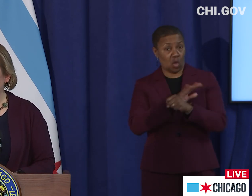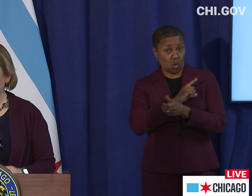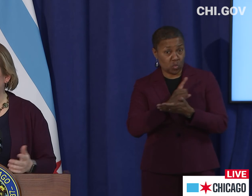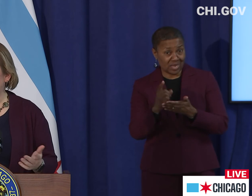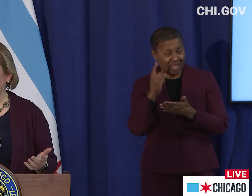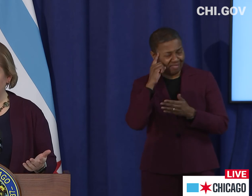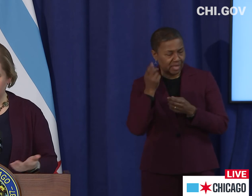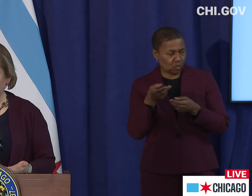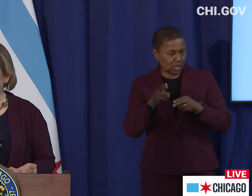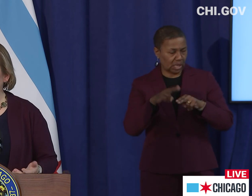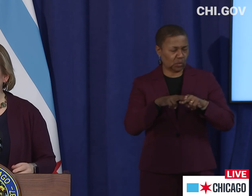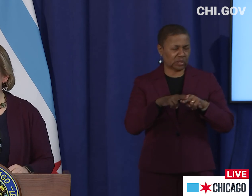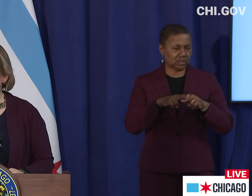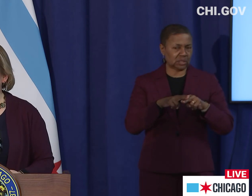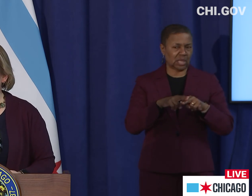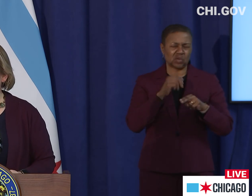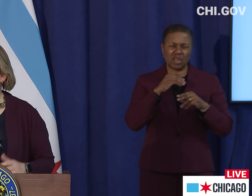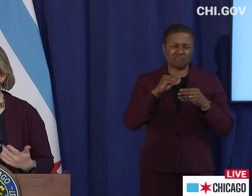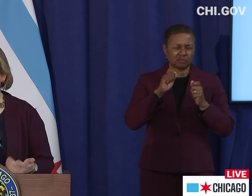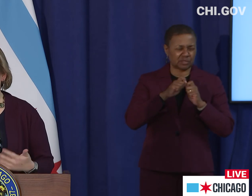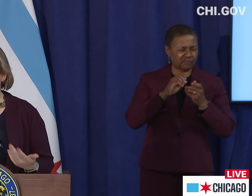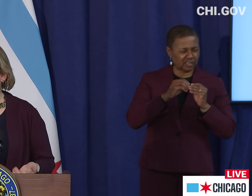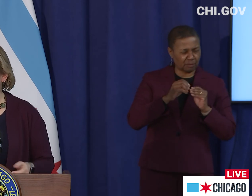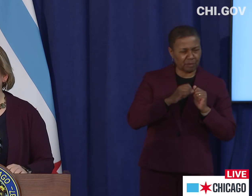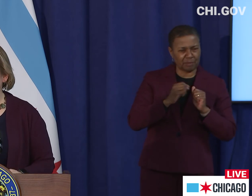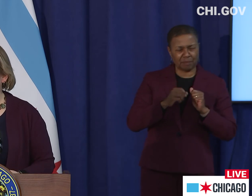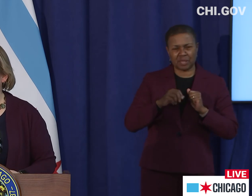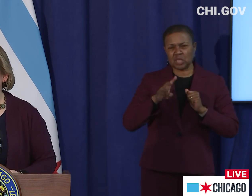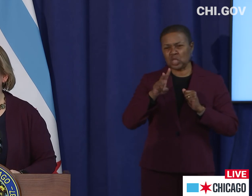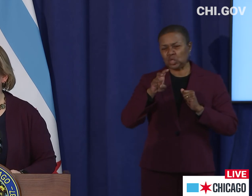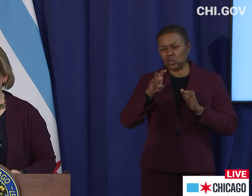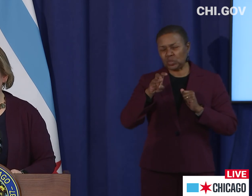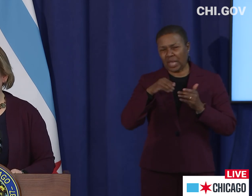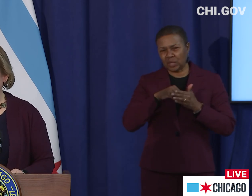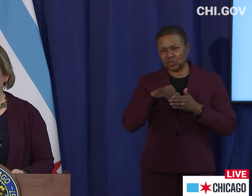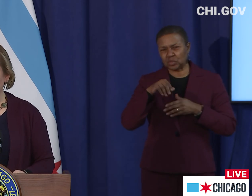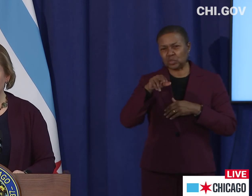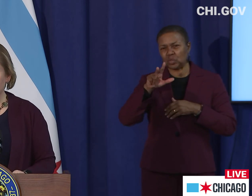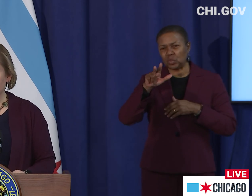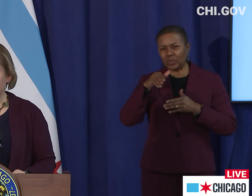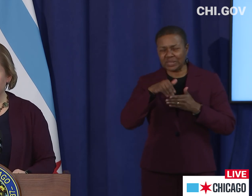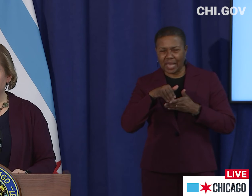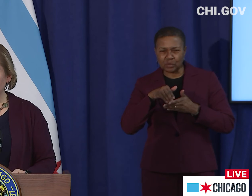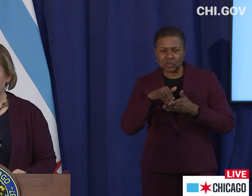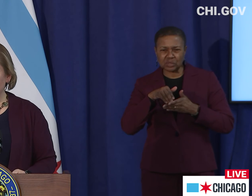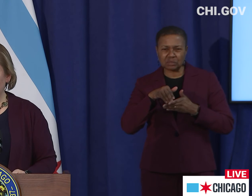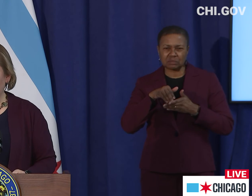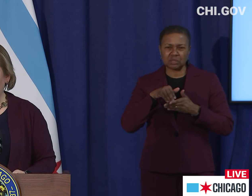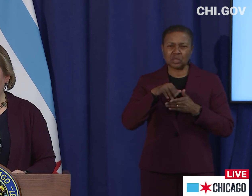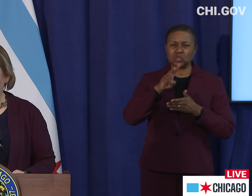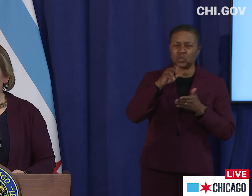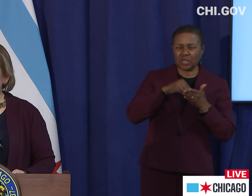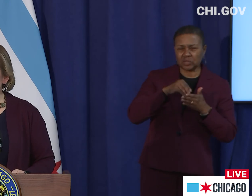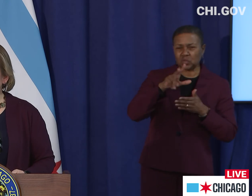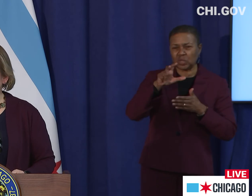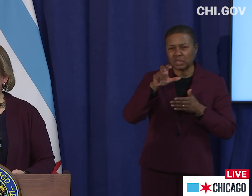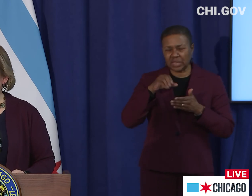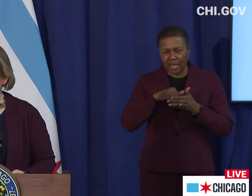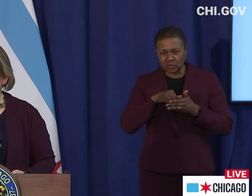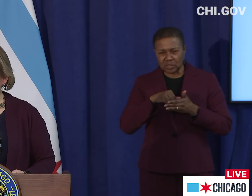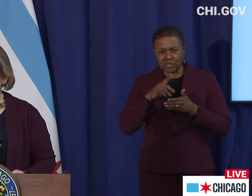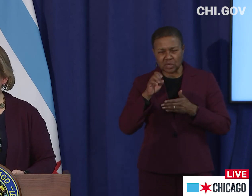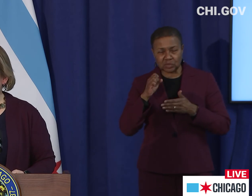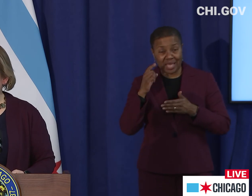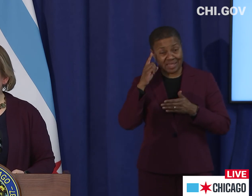it's going up about, I don't have it in front of me, but it's in the sort of 2,000 to 3,000 dose range. I think we're